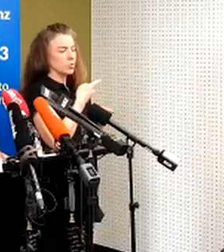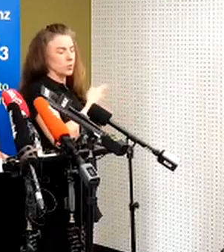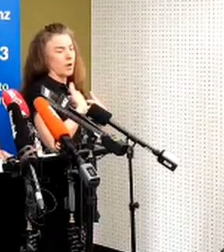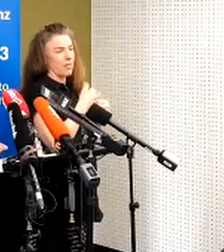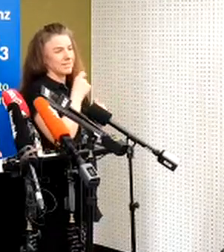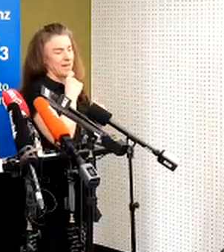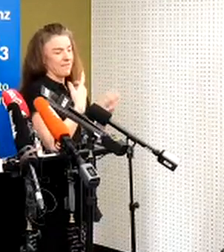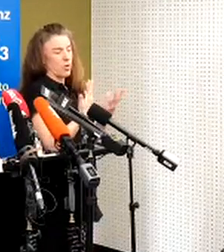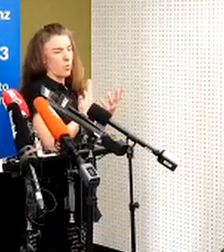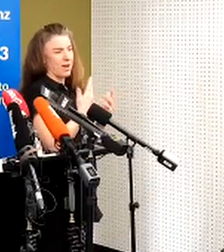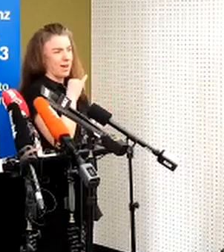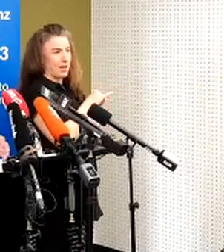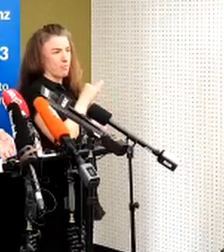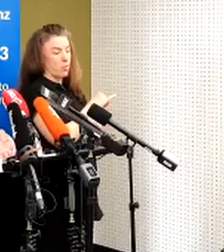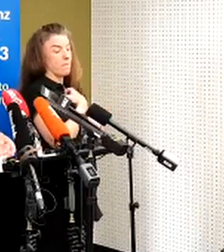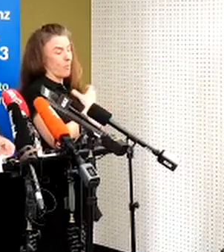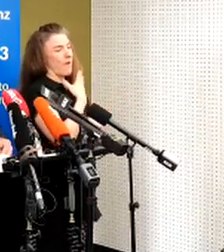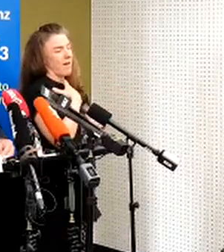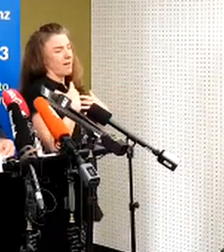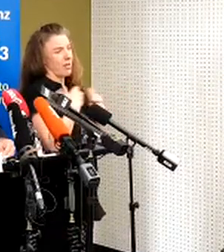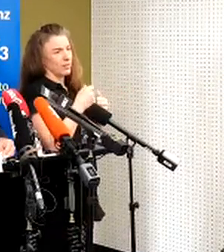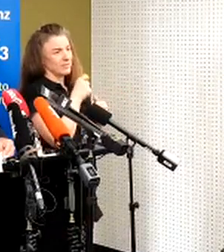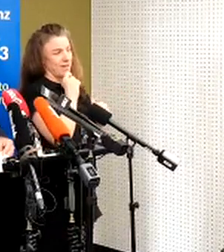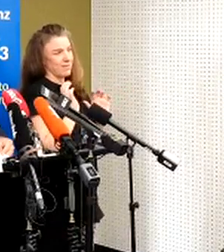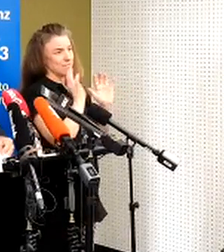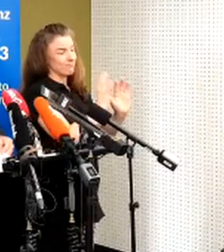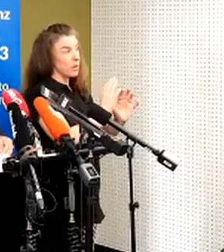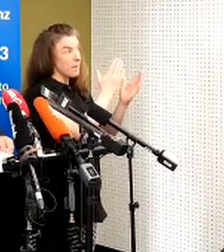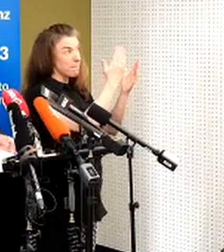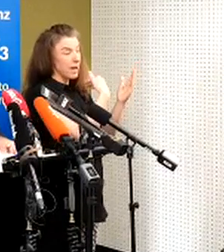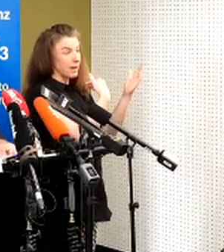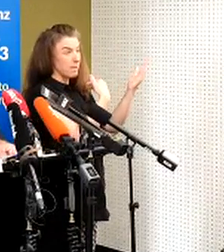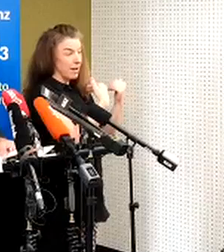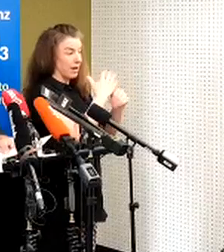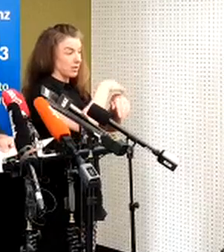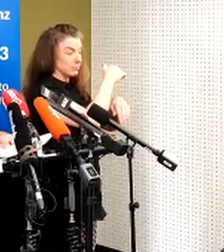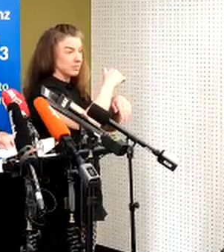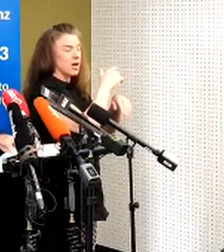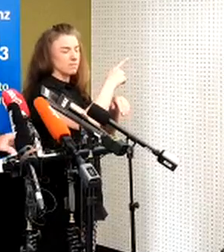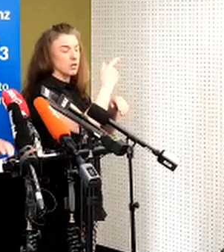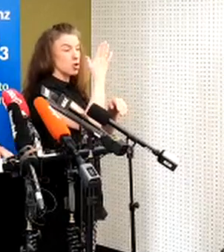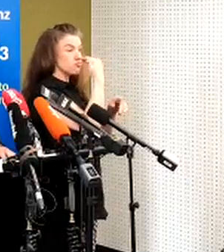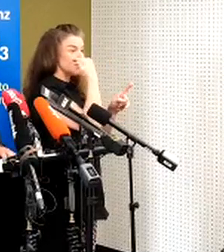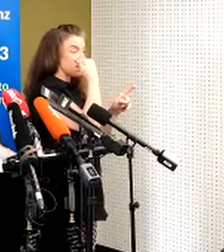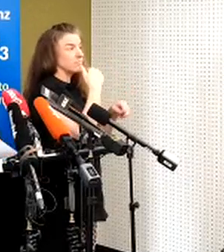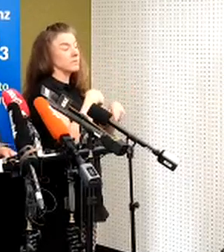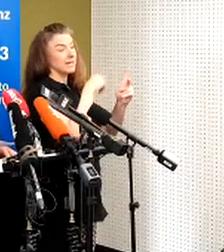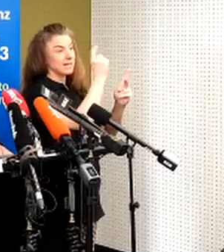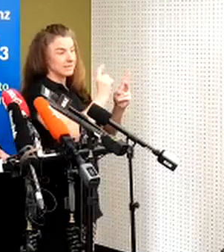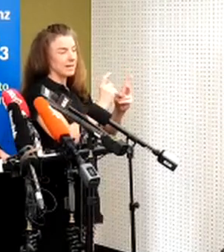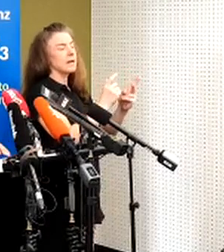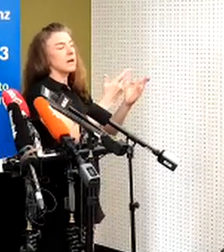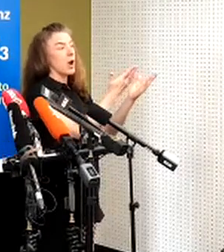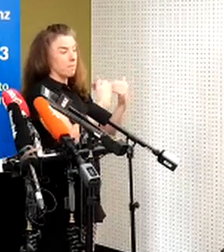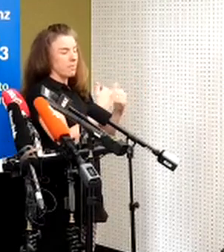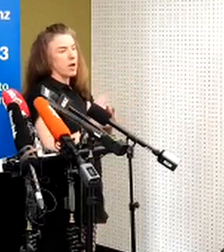We have a strengthened health presence at the airport and advise they need to go into self-isolation and are also required to register with